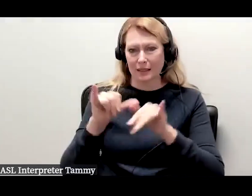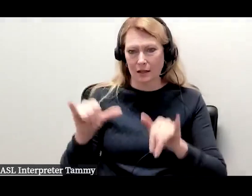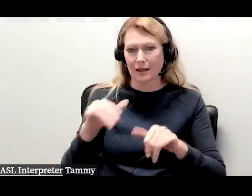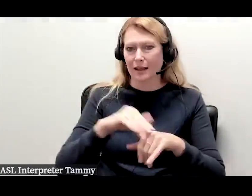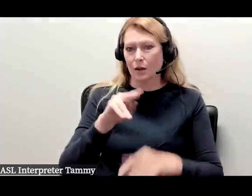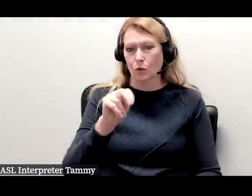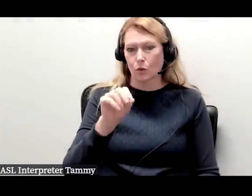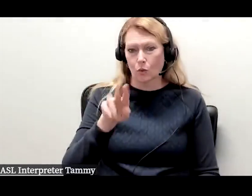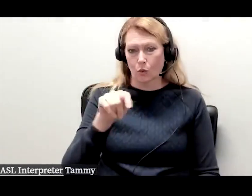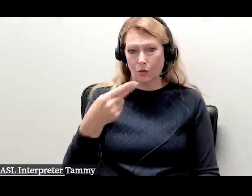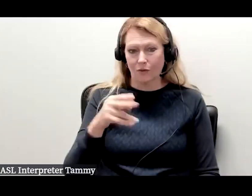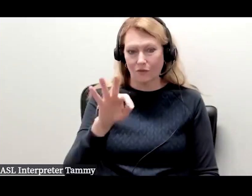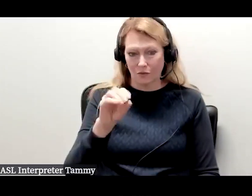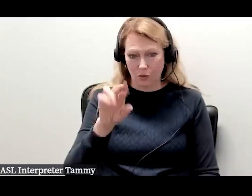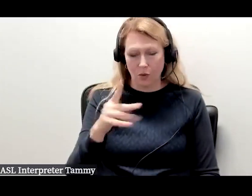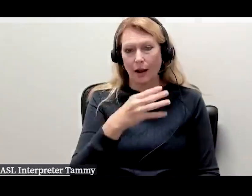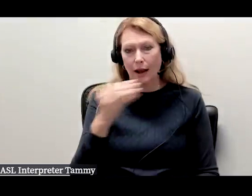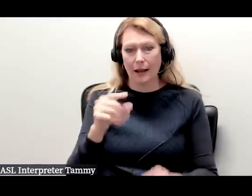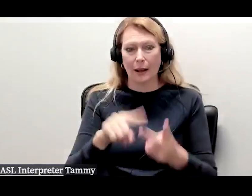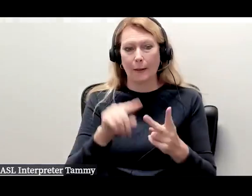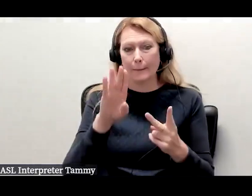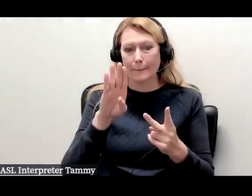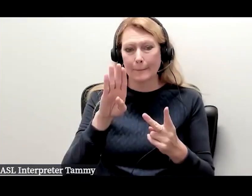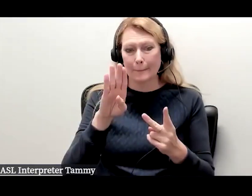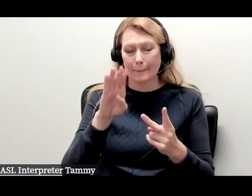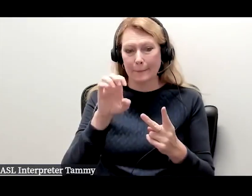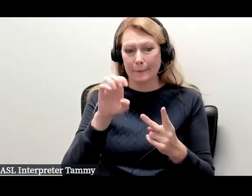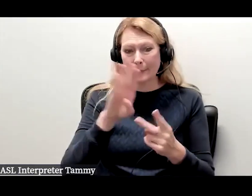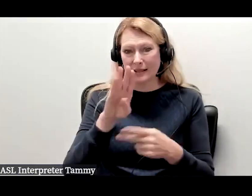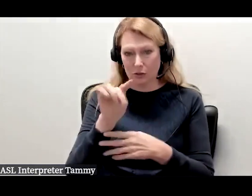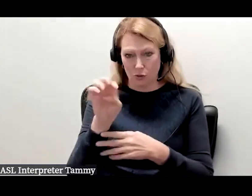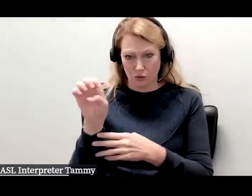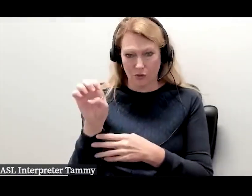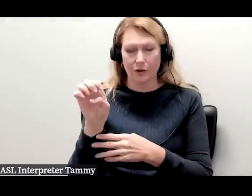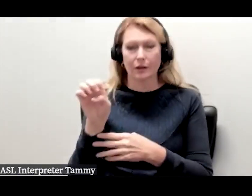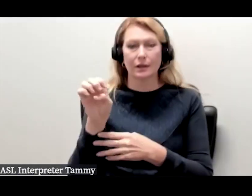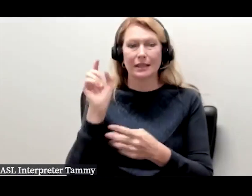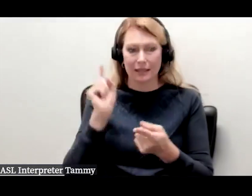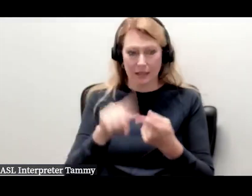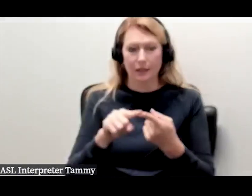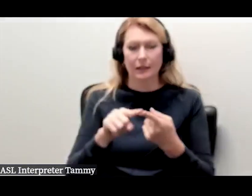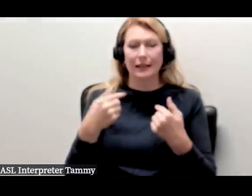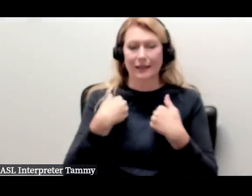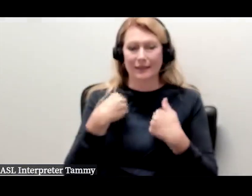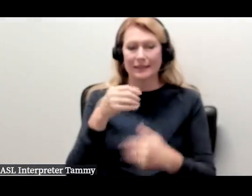Fork and at Beetree until our filters have sediment basins on